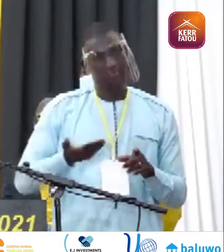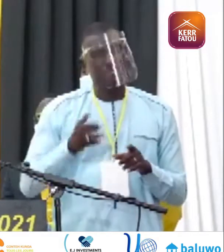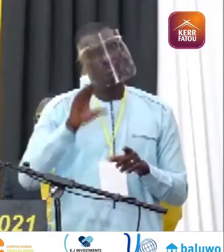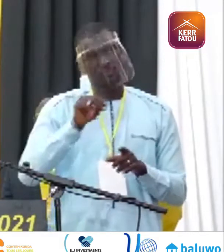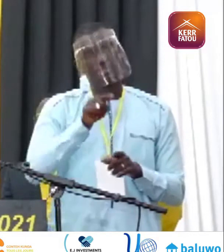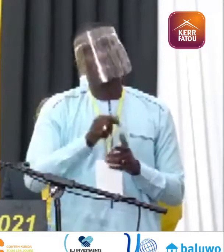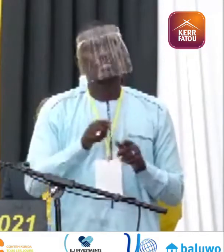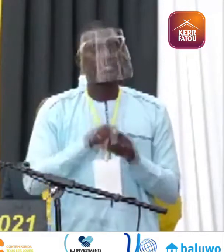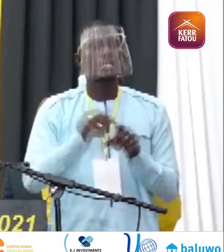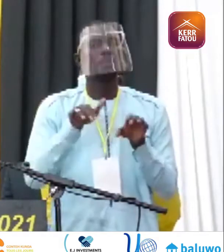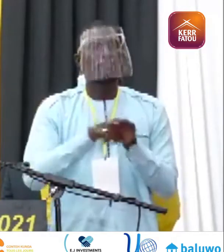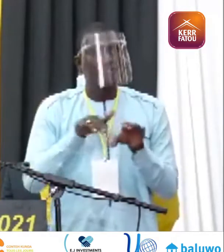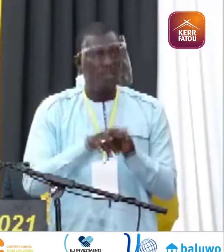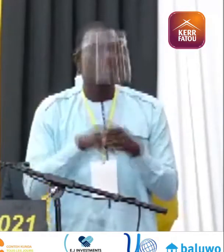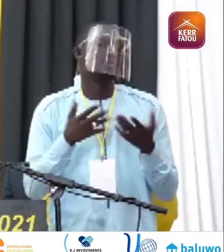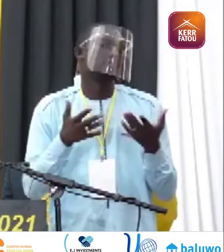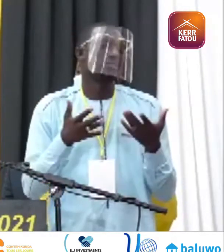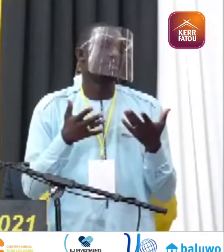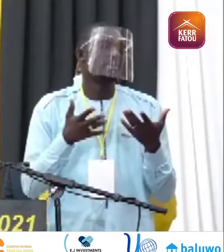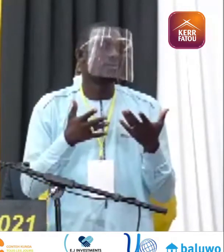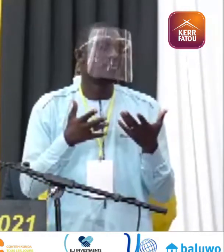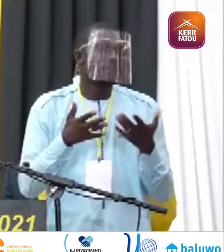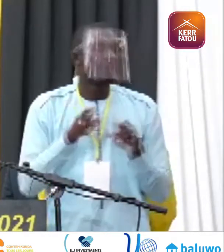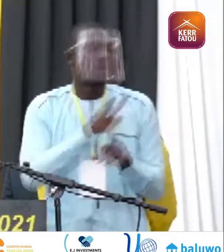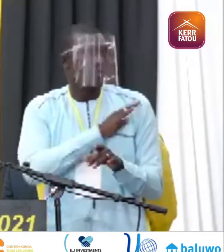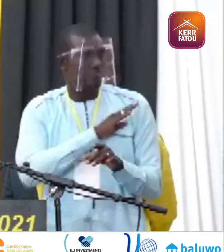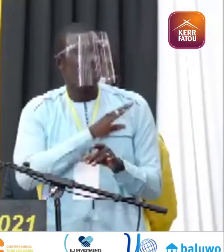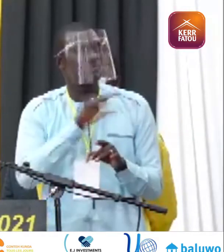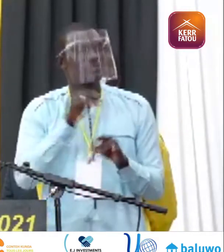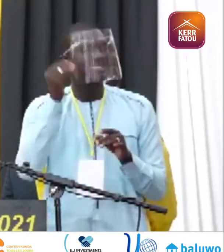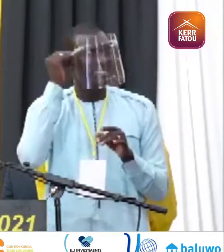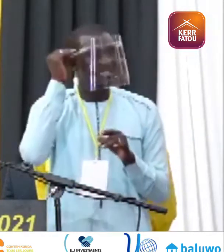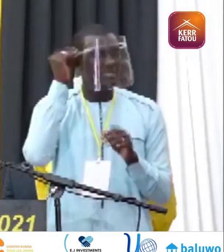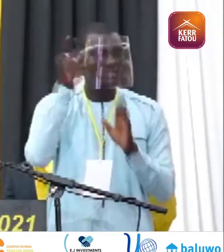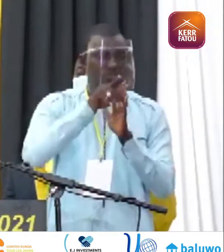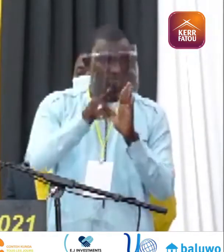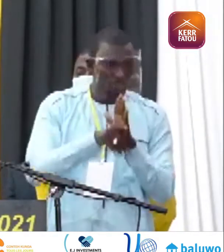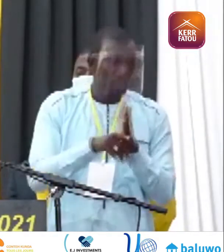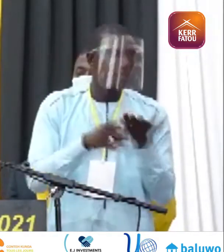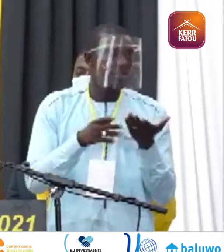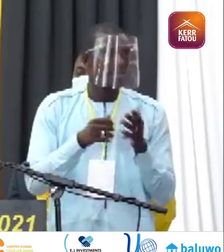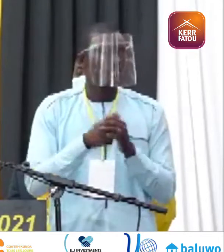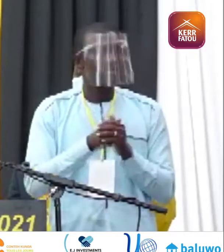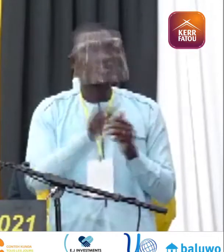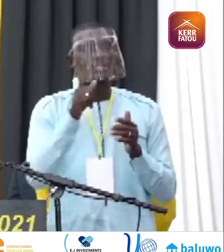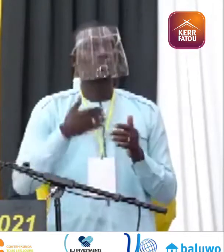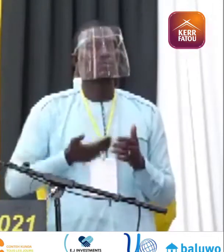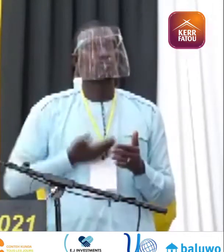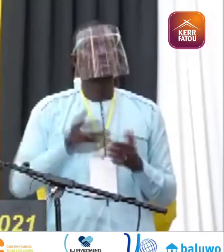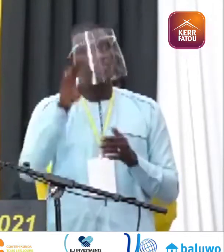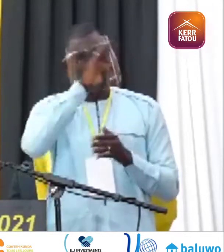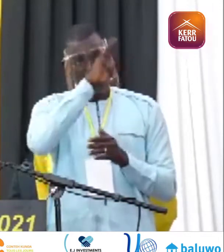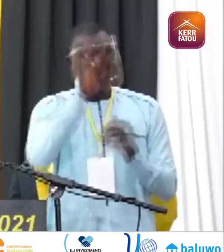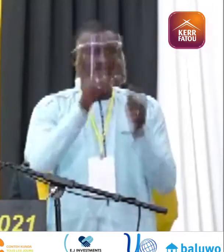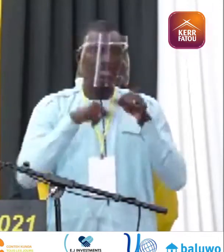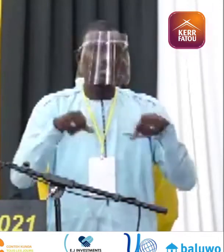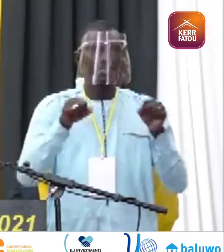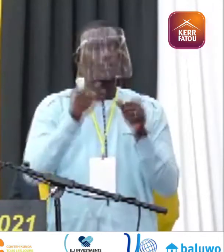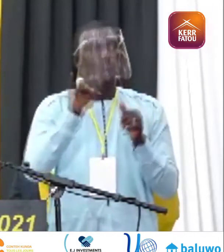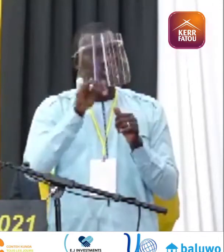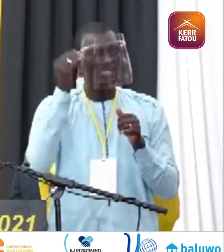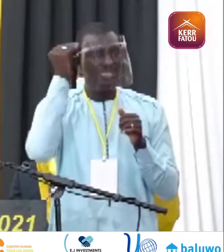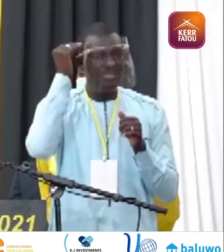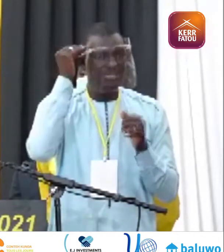and members of the student union wing also took part in sensitization programs within KMC and West Coast region. This